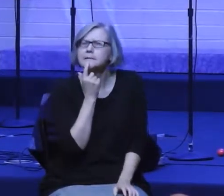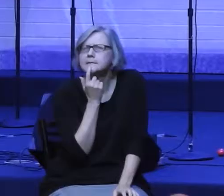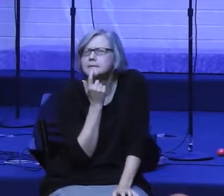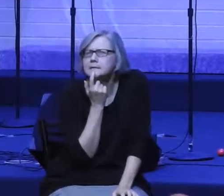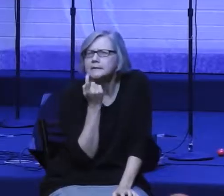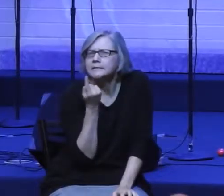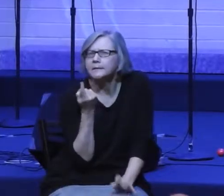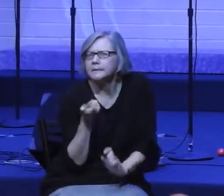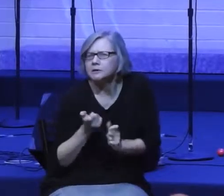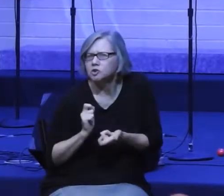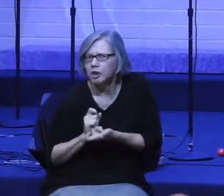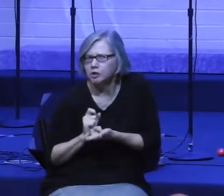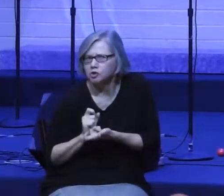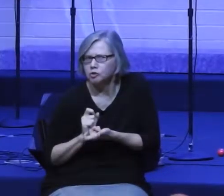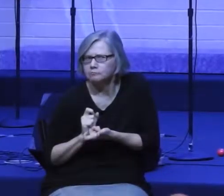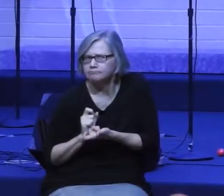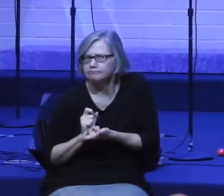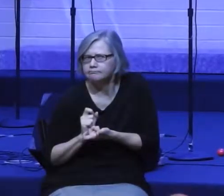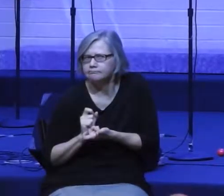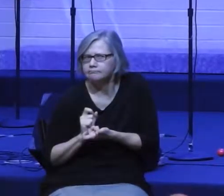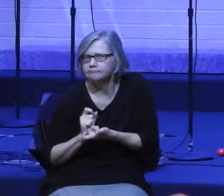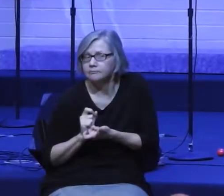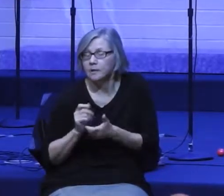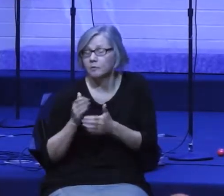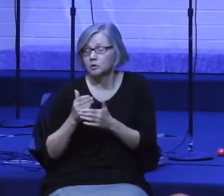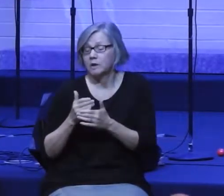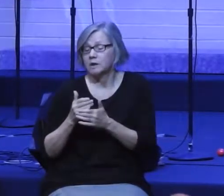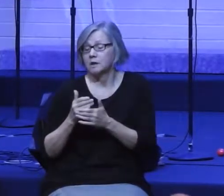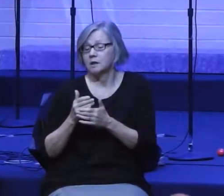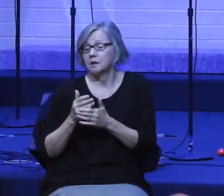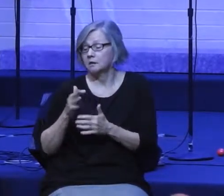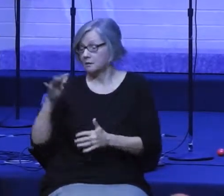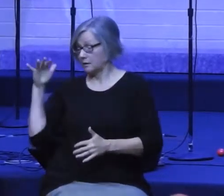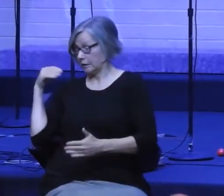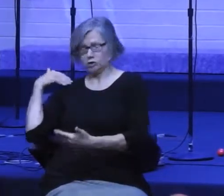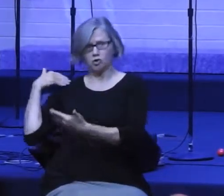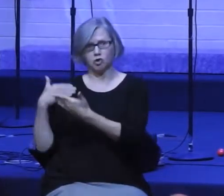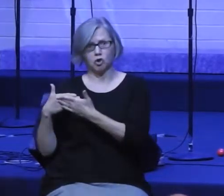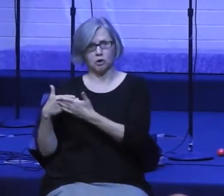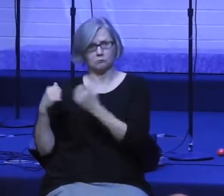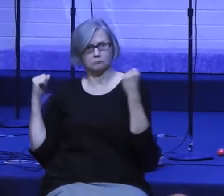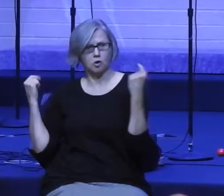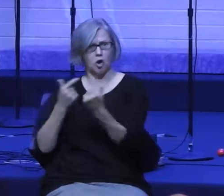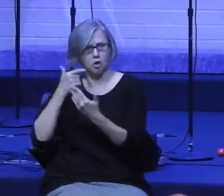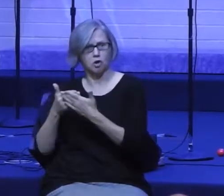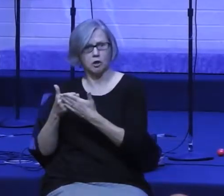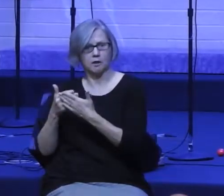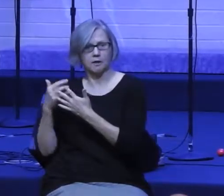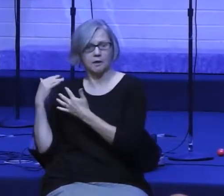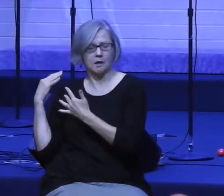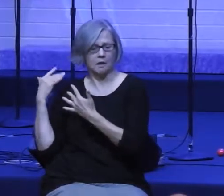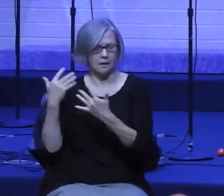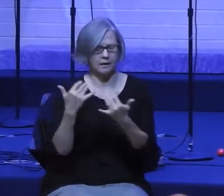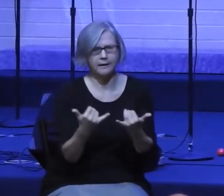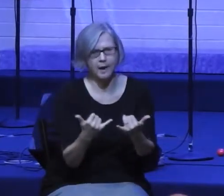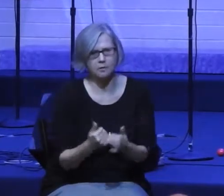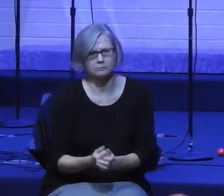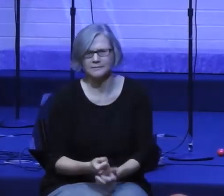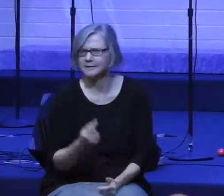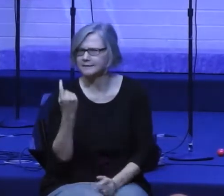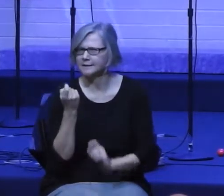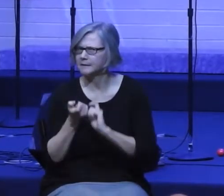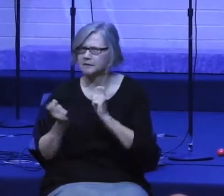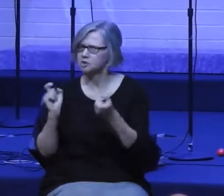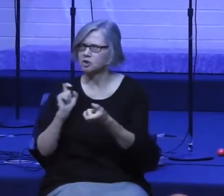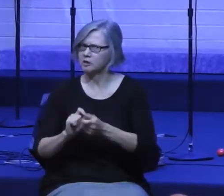good. Now, we fast forward over a bunch of stuff to today. And we look